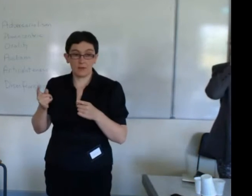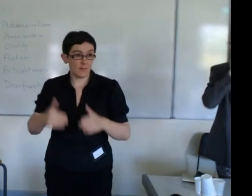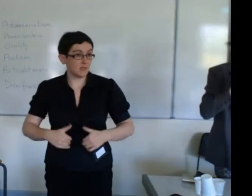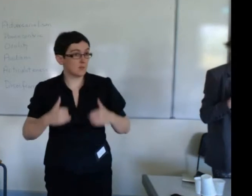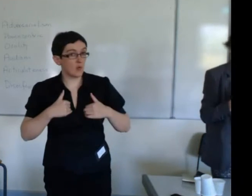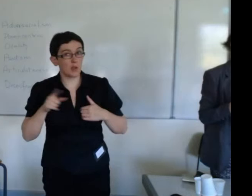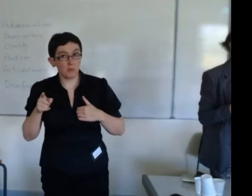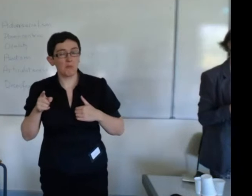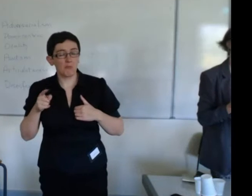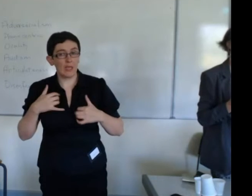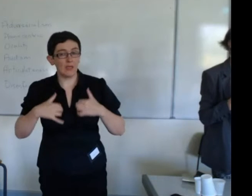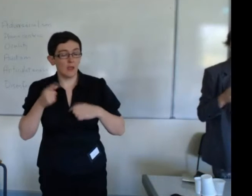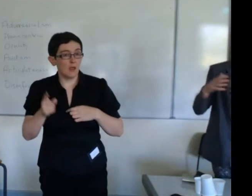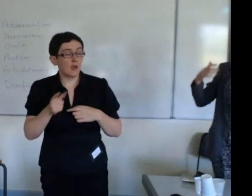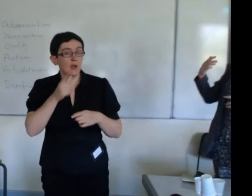morning was that whole idea of orality.